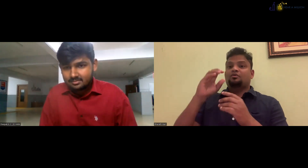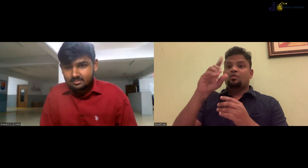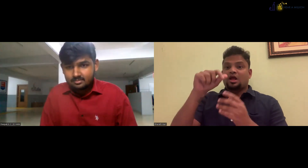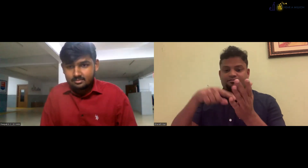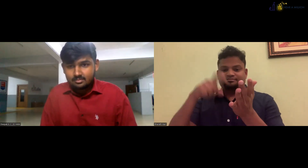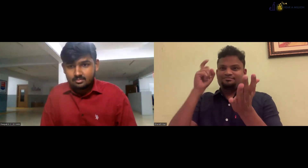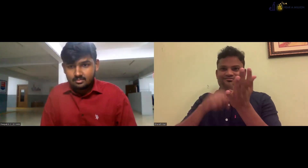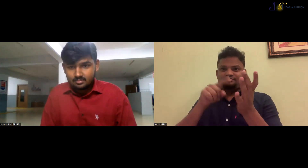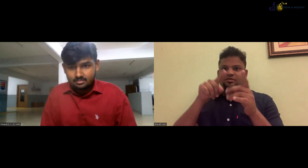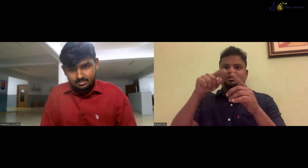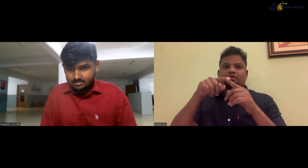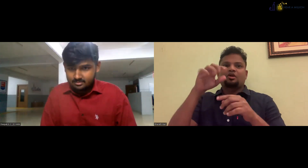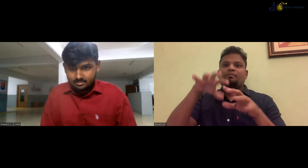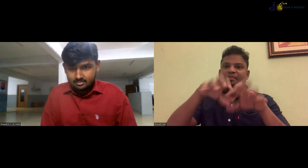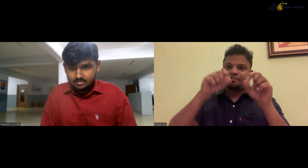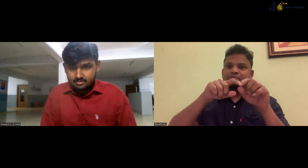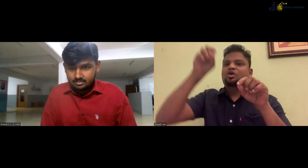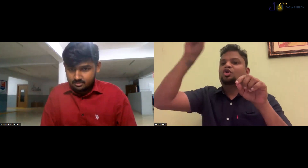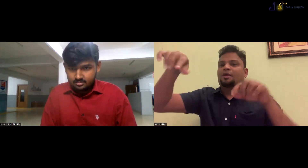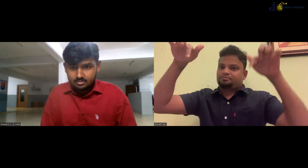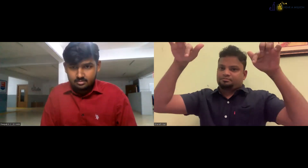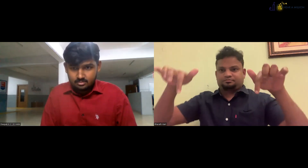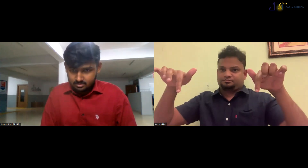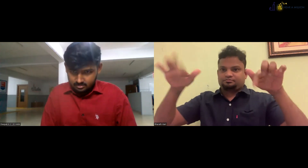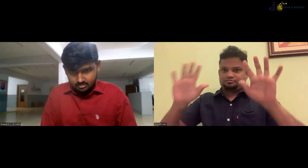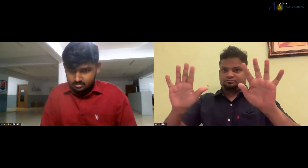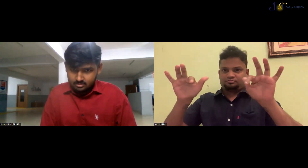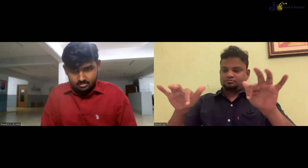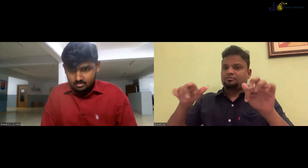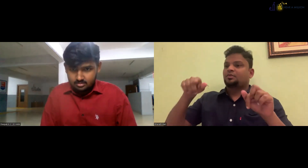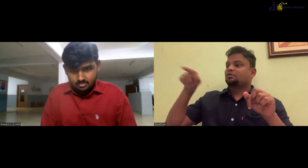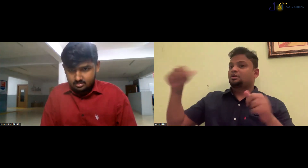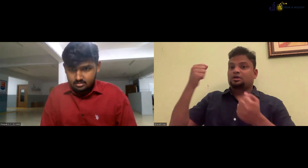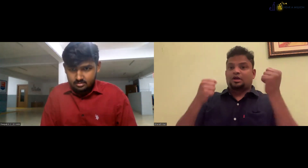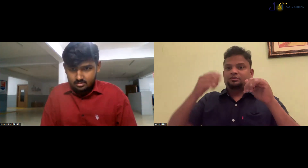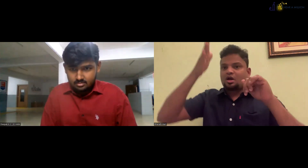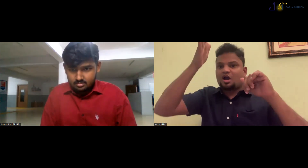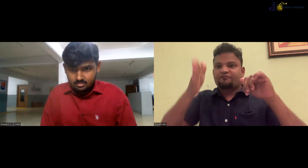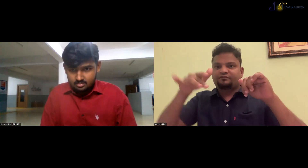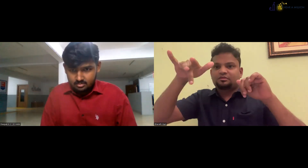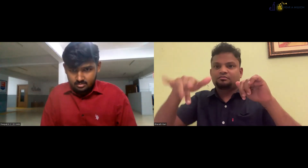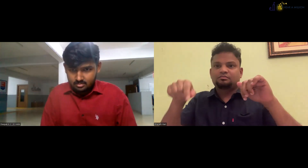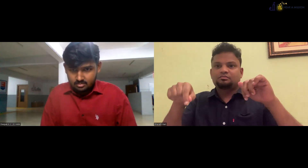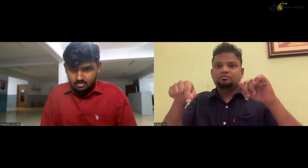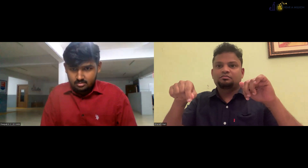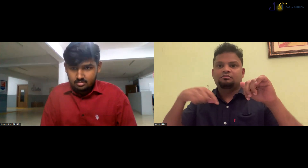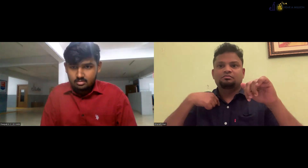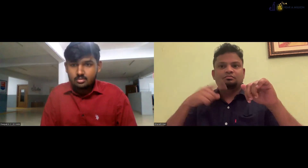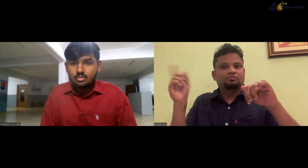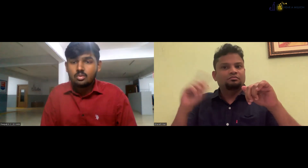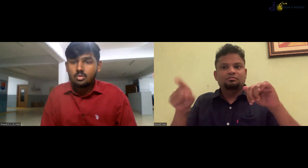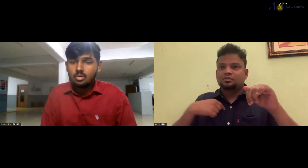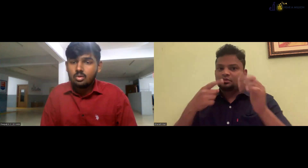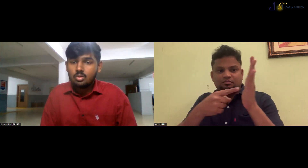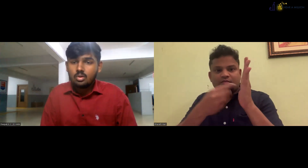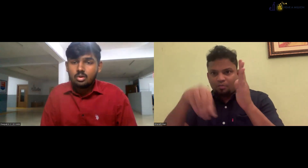So I was cheated there. I booked an Ola to pick up and drop me at a certain point. The